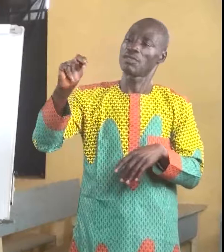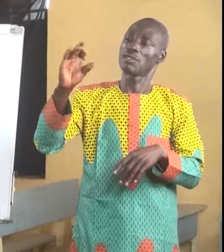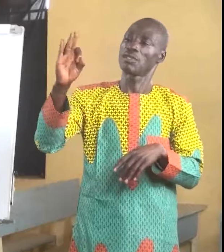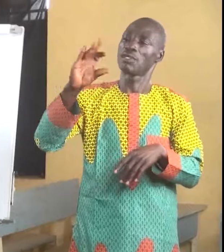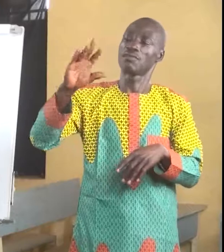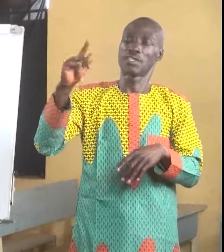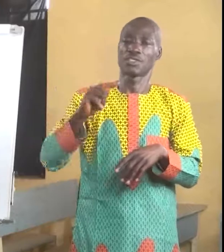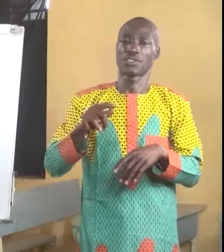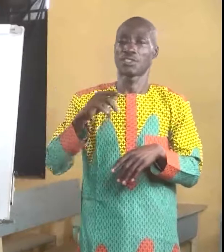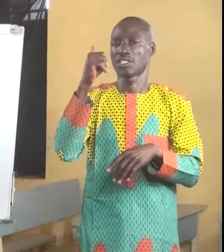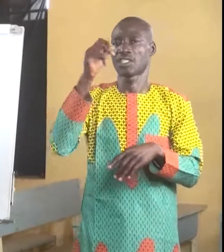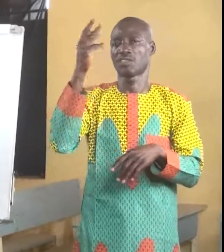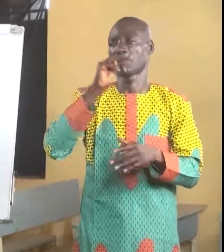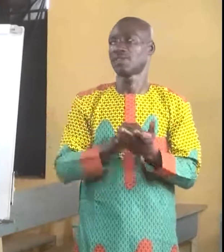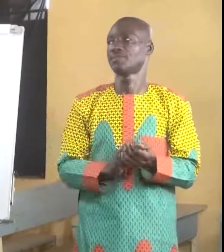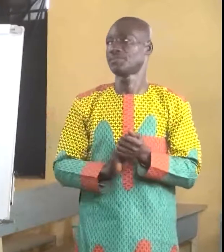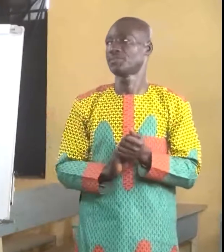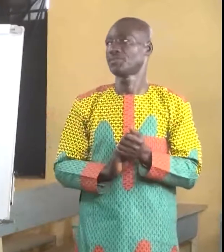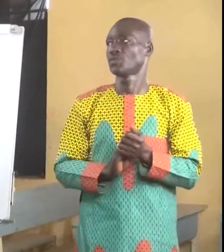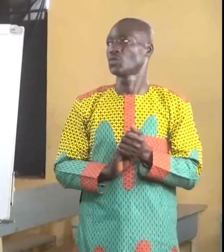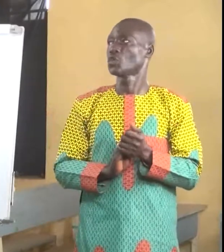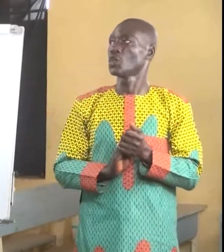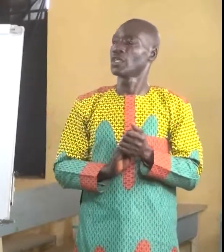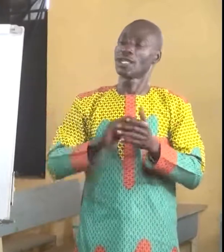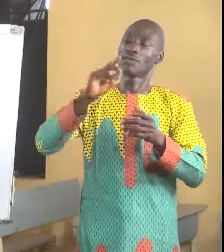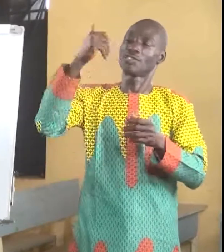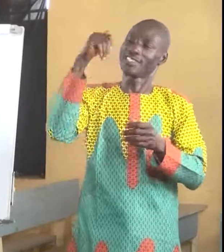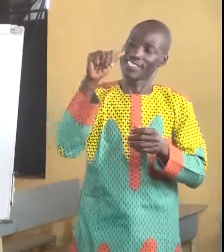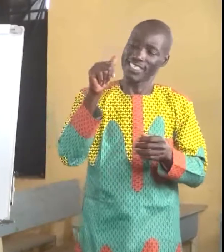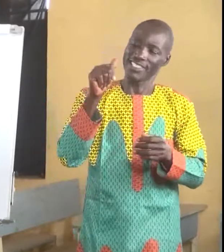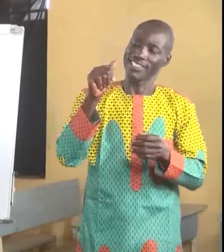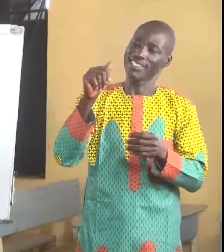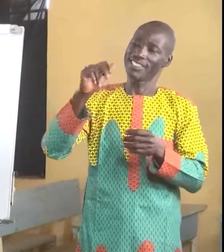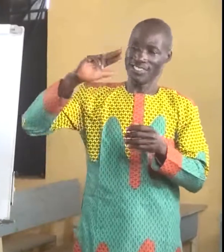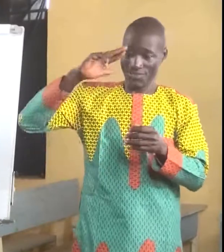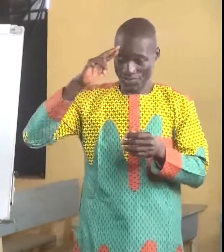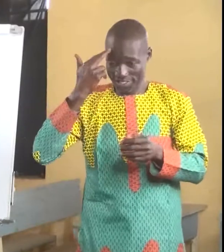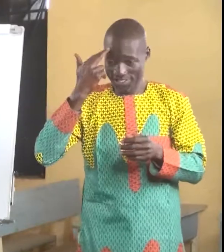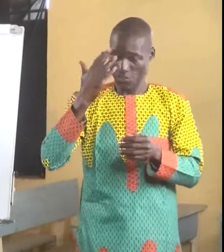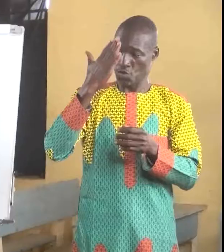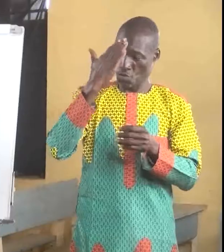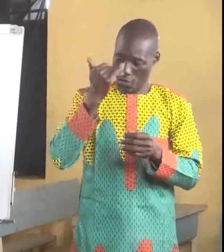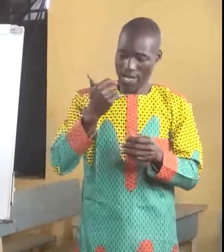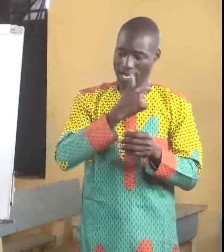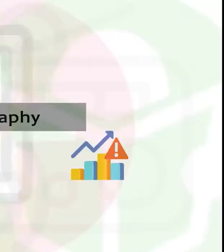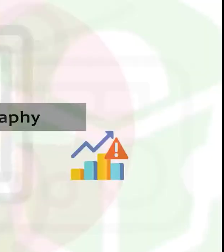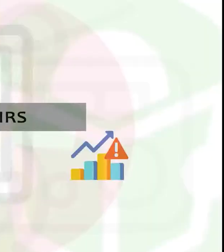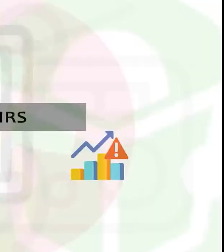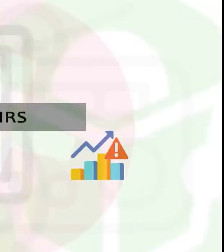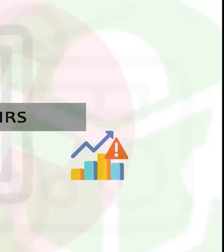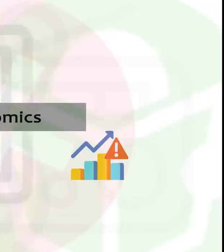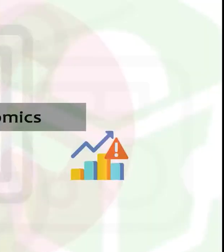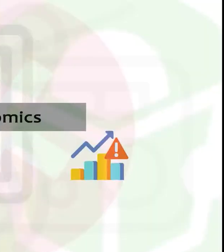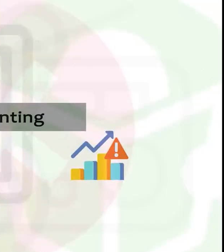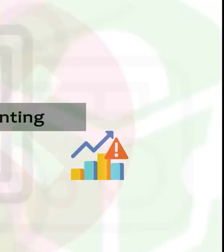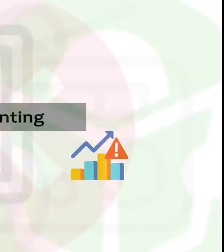have to mention them before we have to list them before we start discussing them.